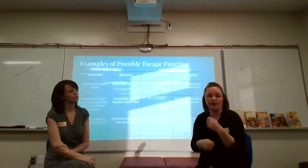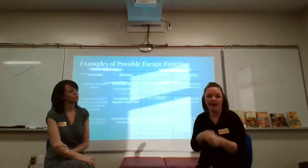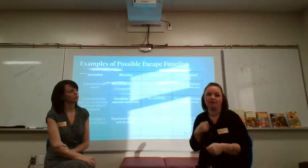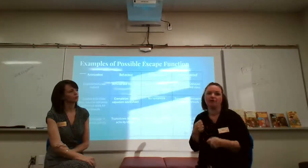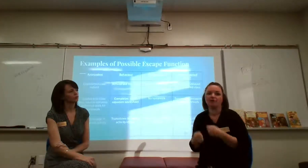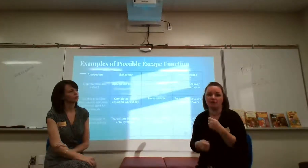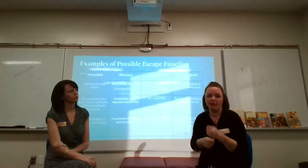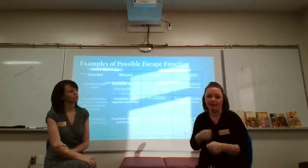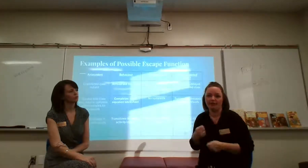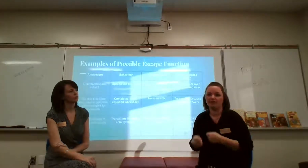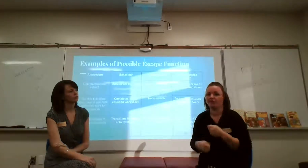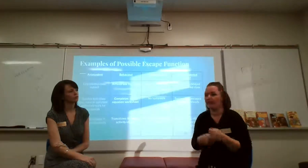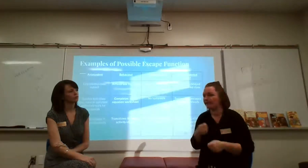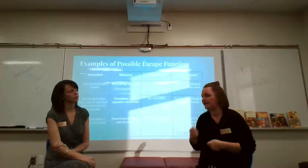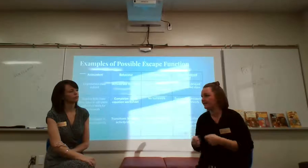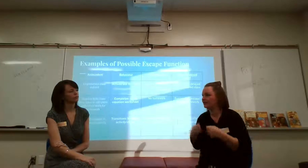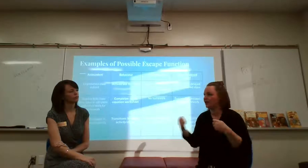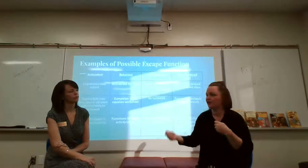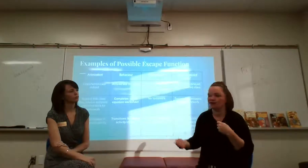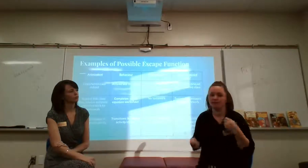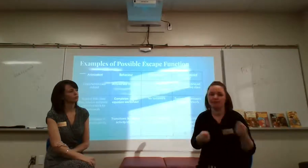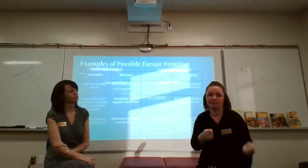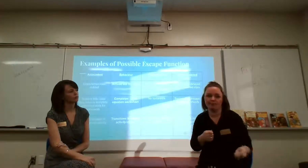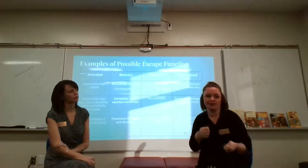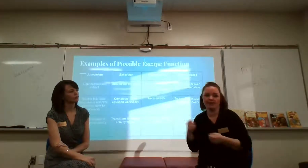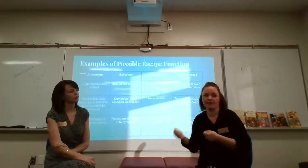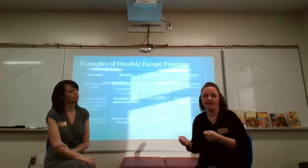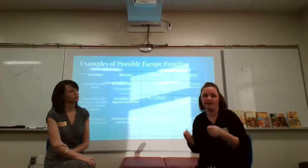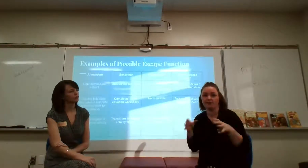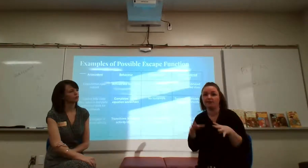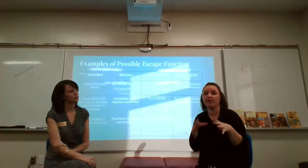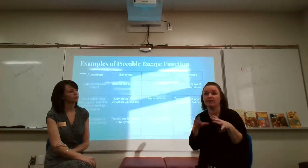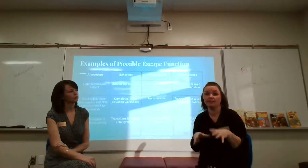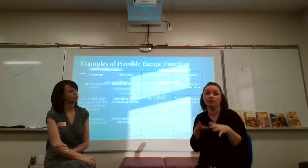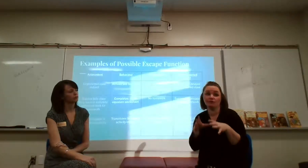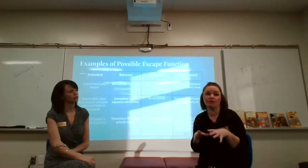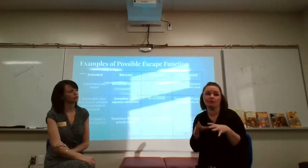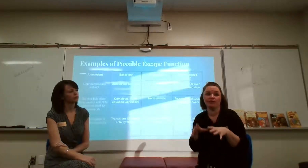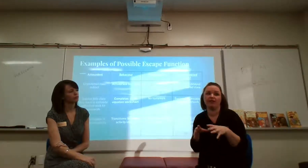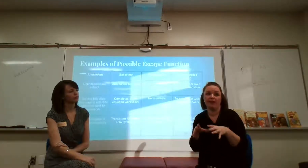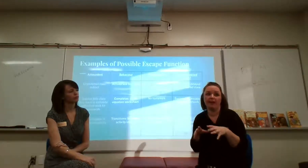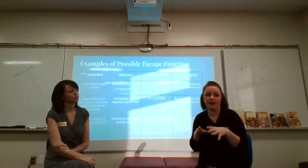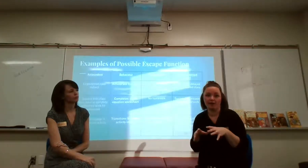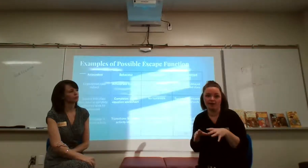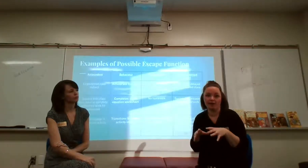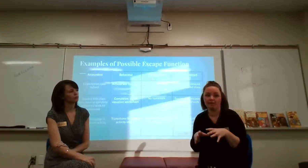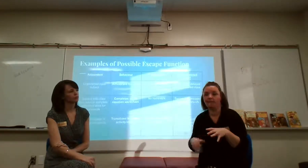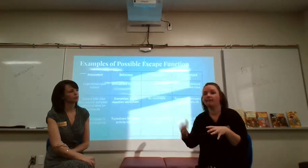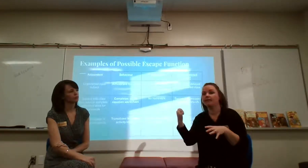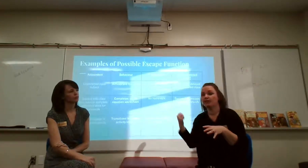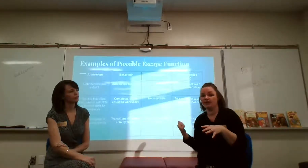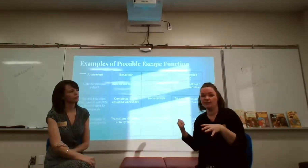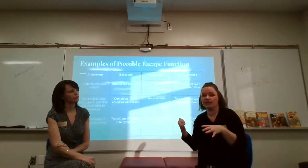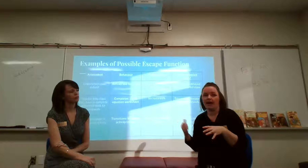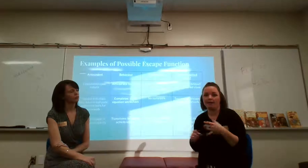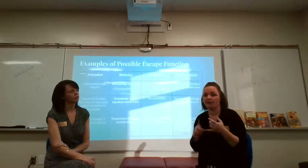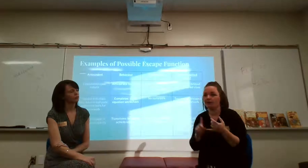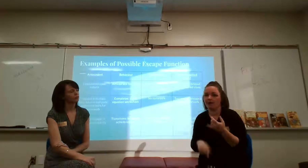math, sitting there talking to your peers, not talking to your peers, supposed to be completing that math work. Transition happens, so whether